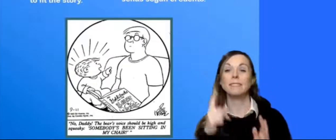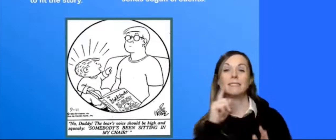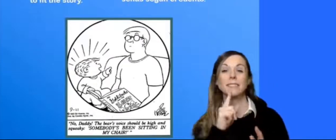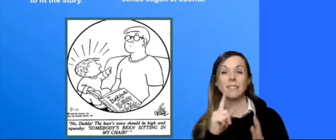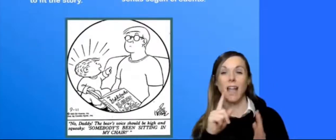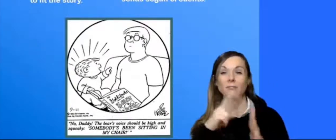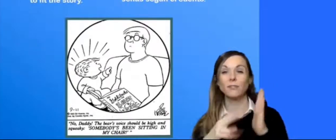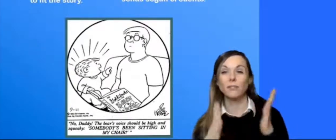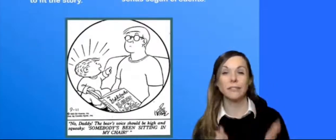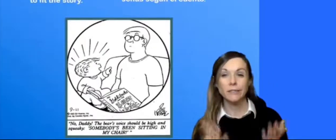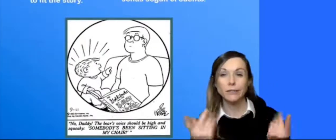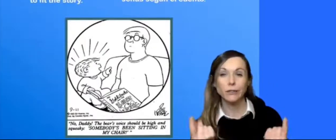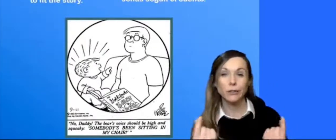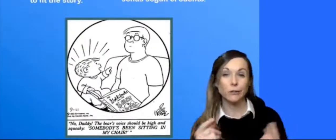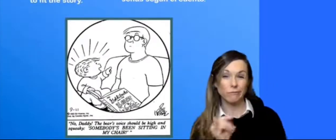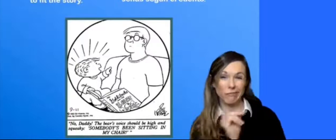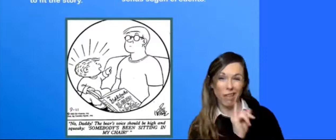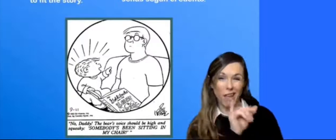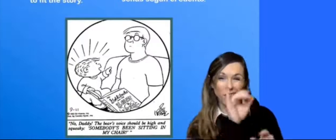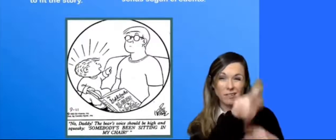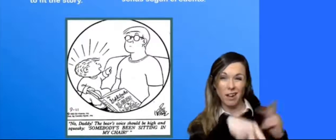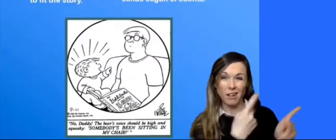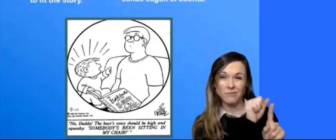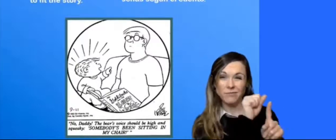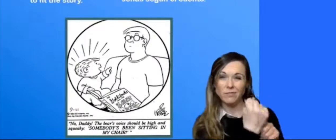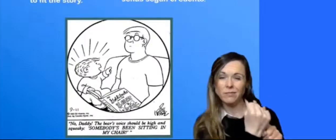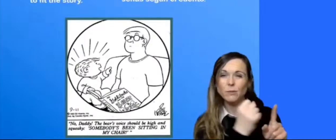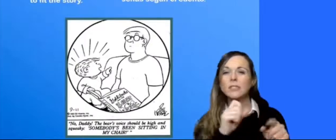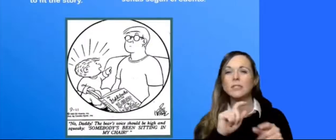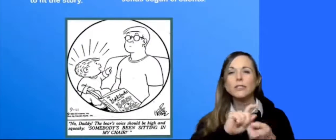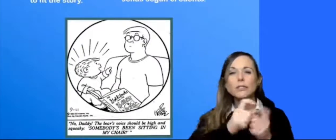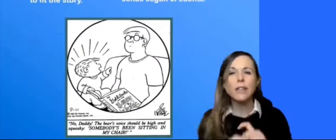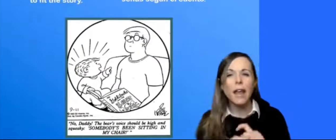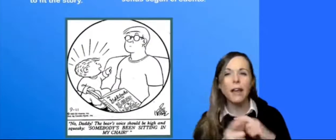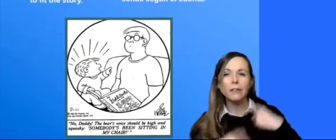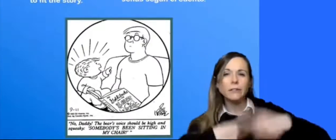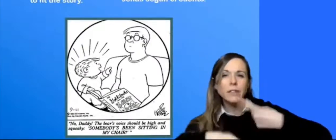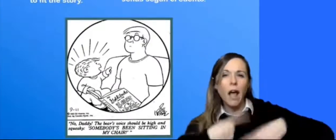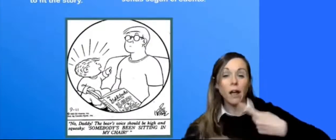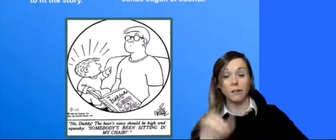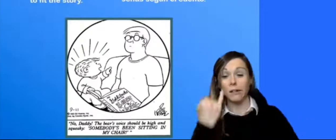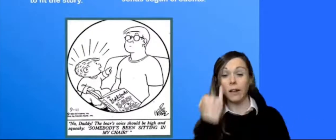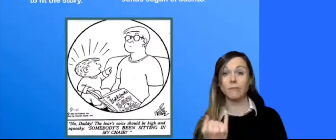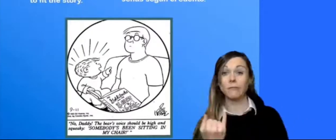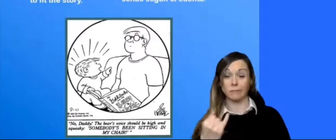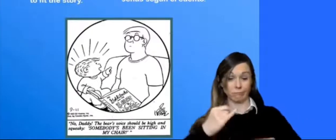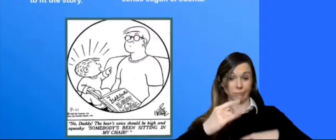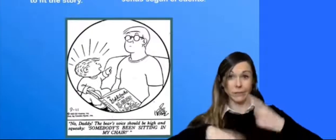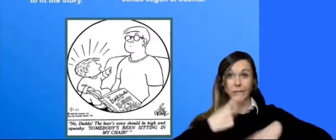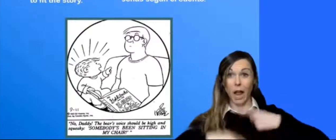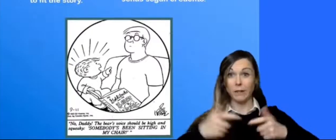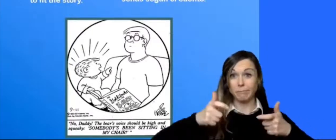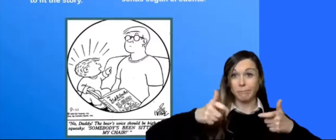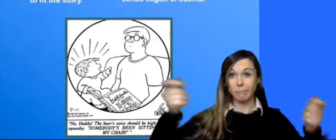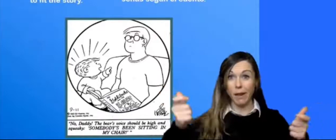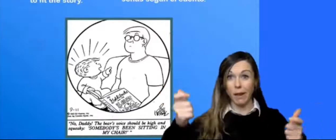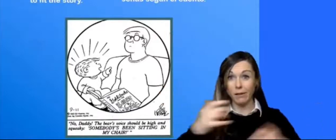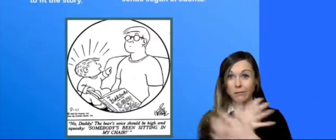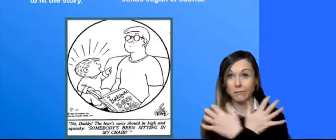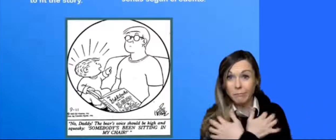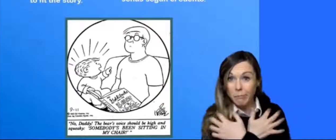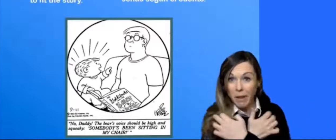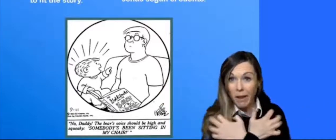like where is my, that story of the 3 little bears. So it